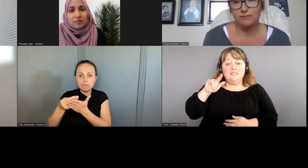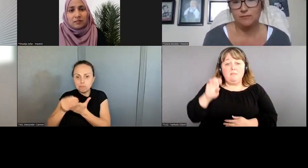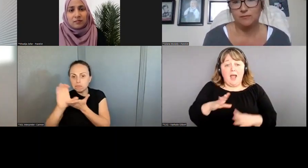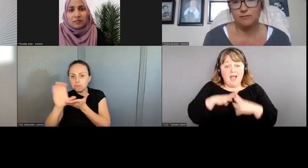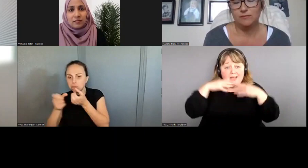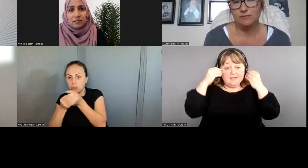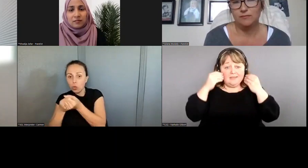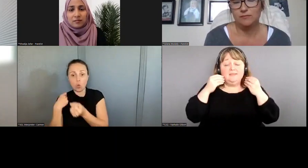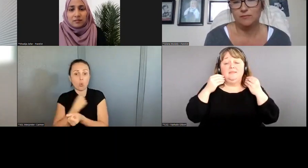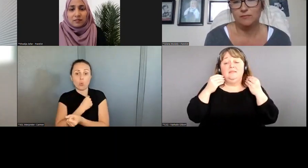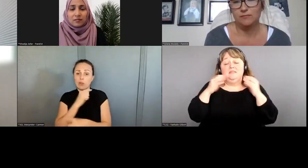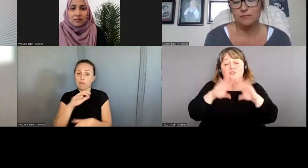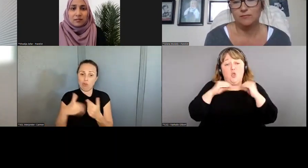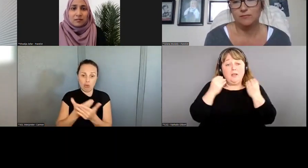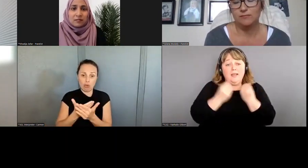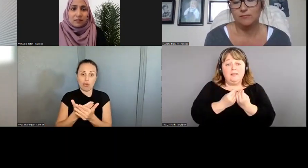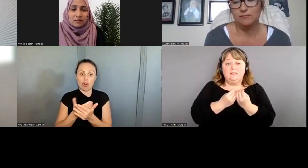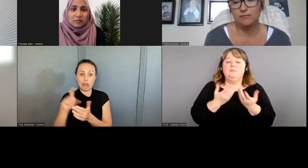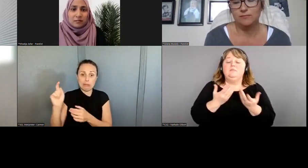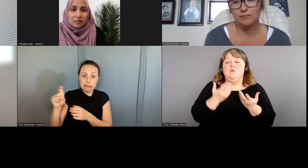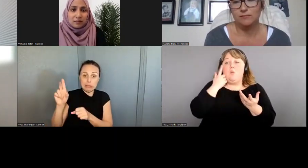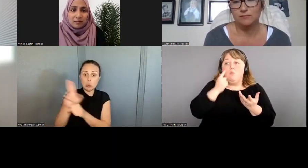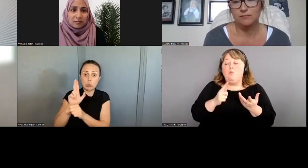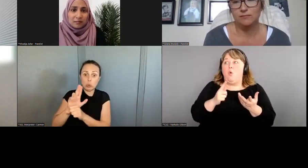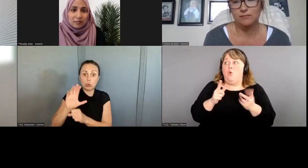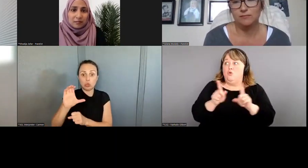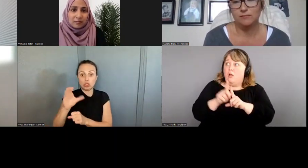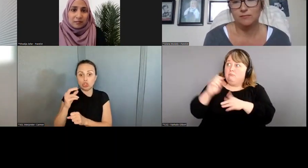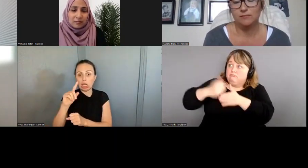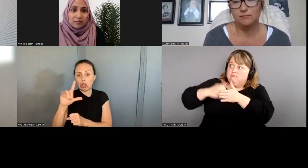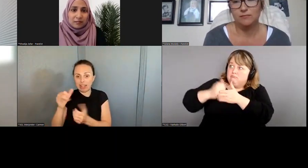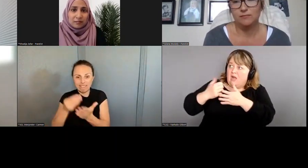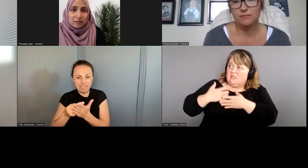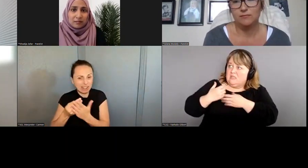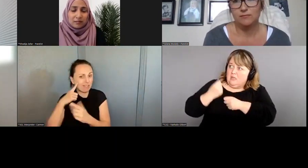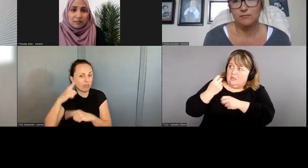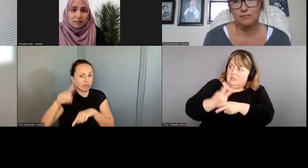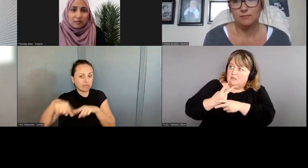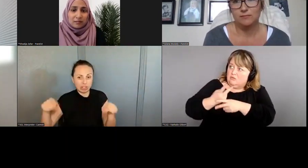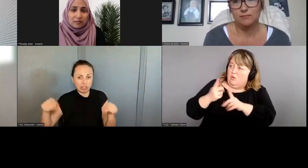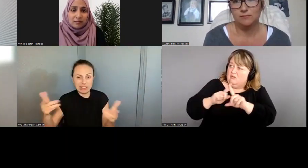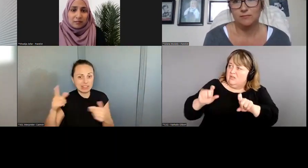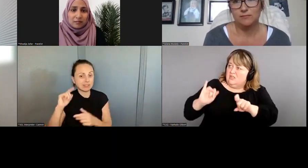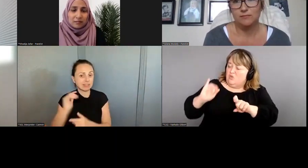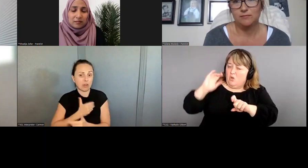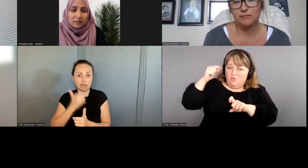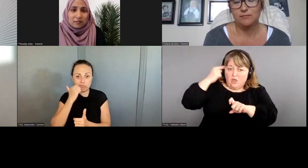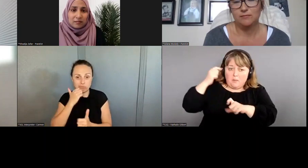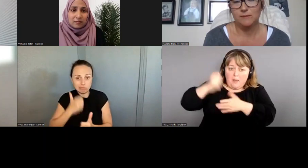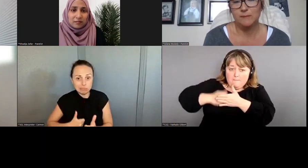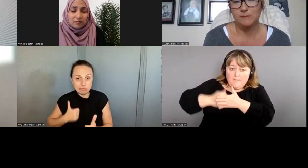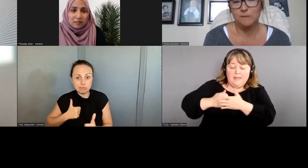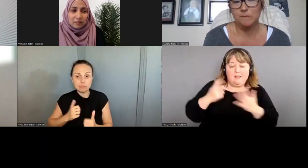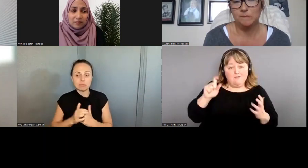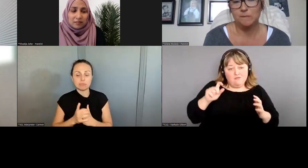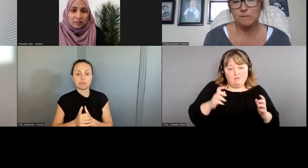have likely needed to use charity funding for various things in our day. And